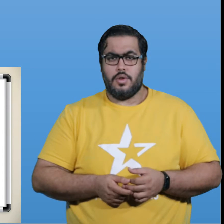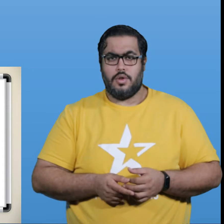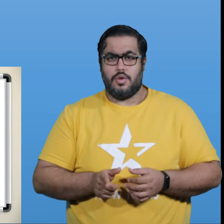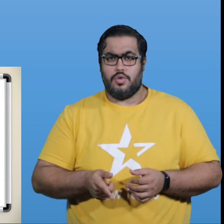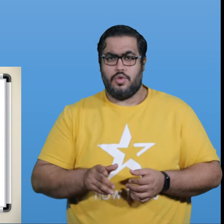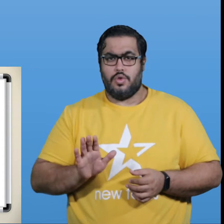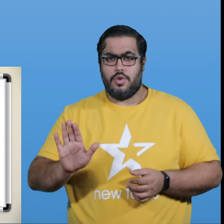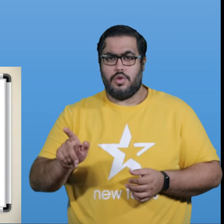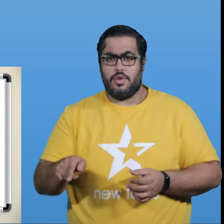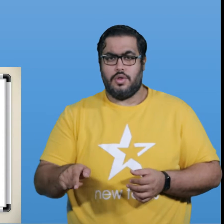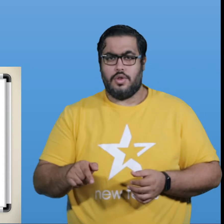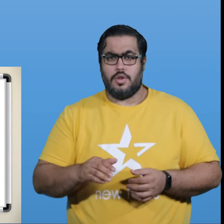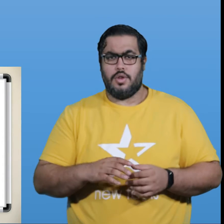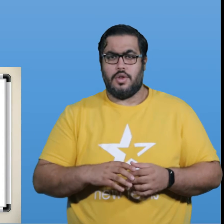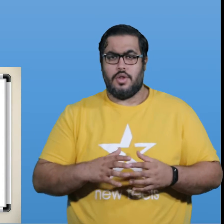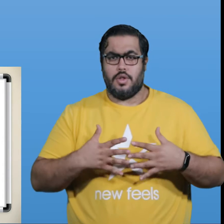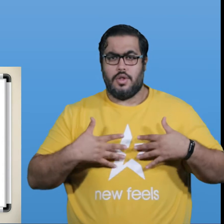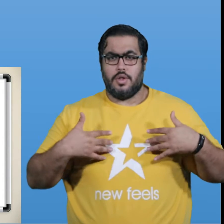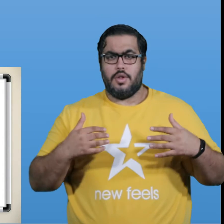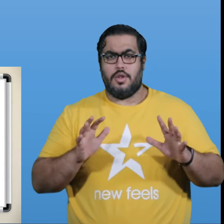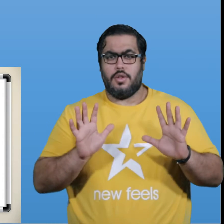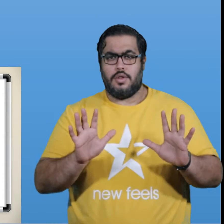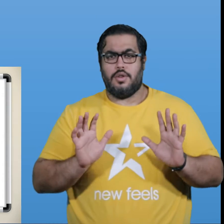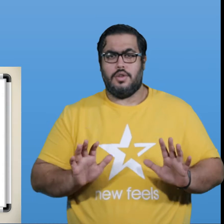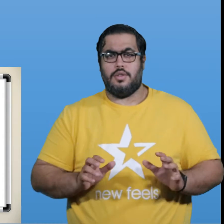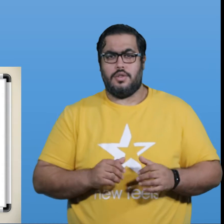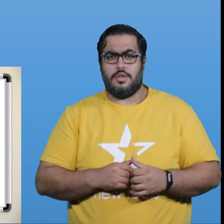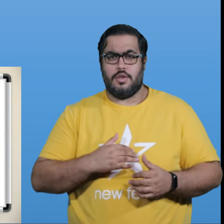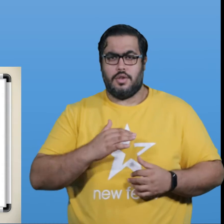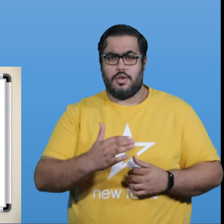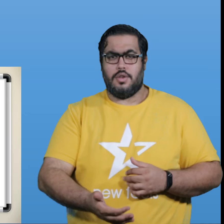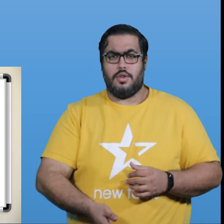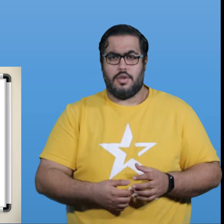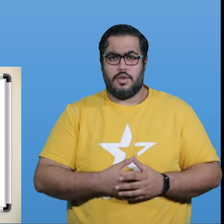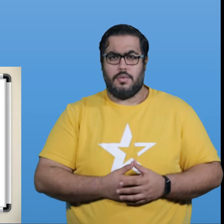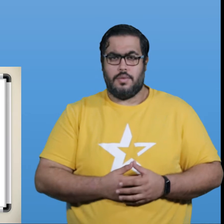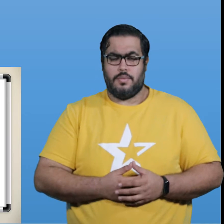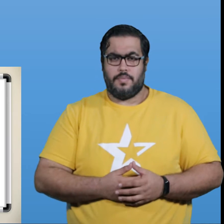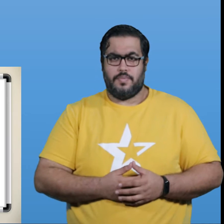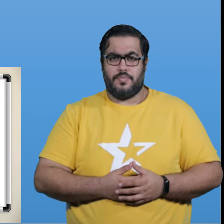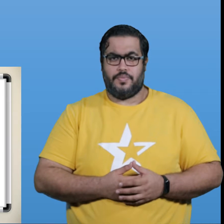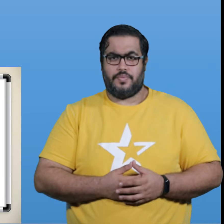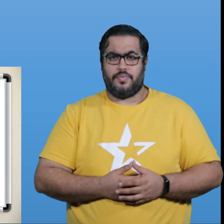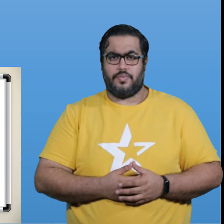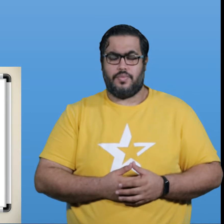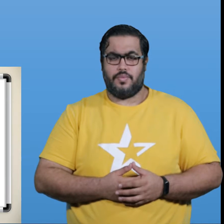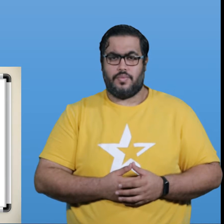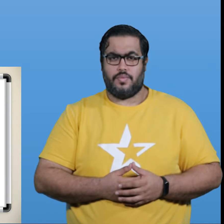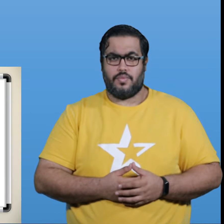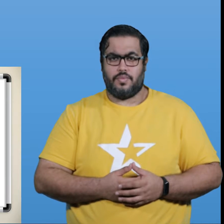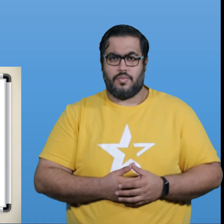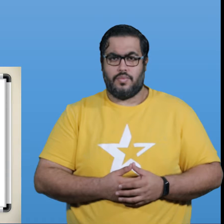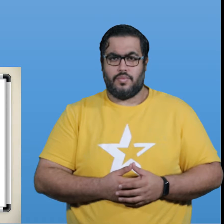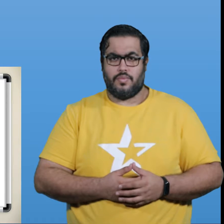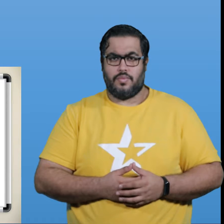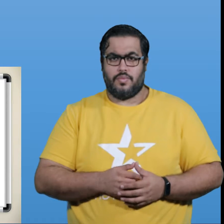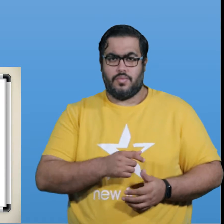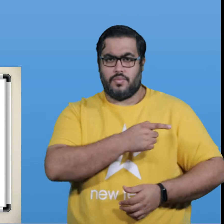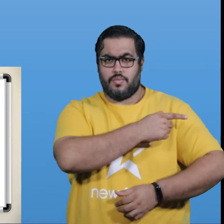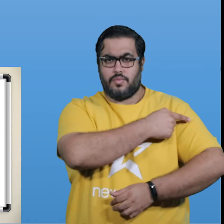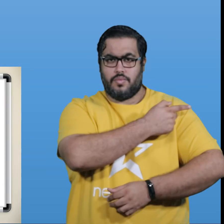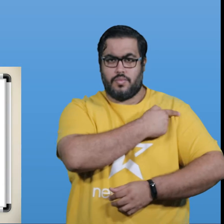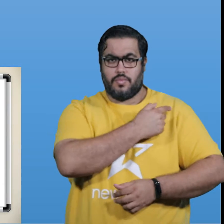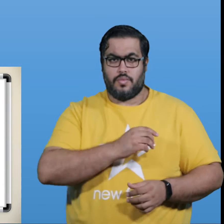especially something pleasant and interesting. So she's expectant means she is carrying and she is pregnant, okay? For